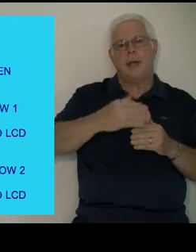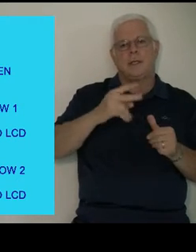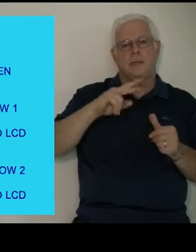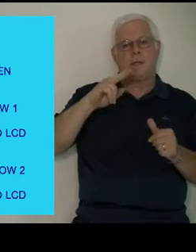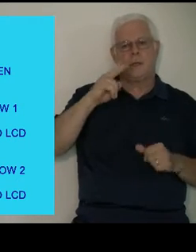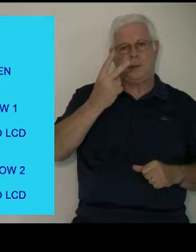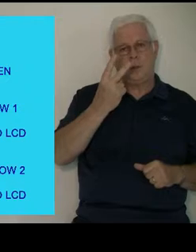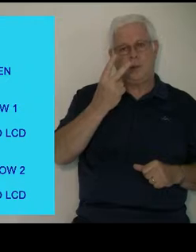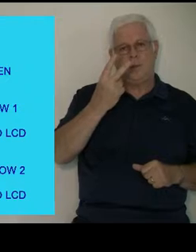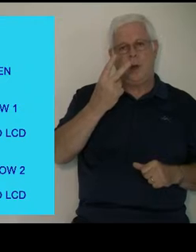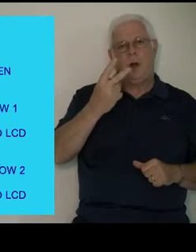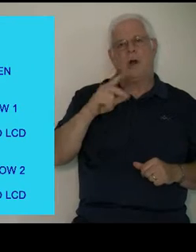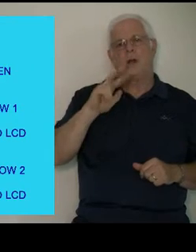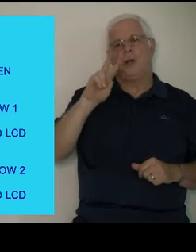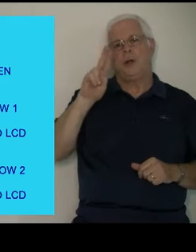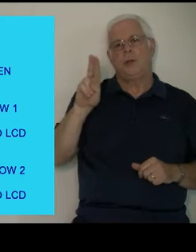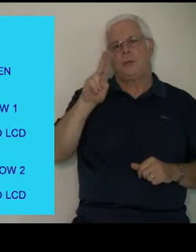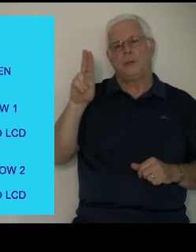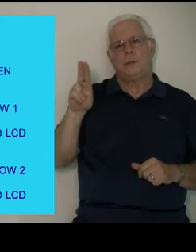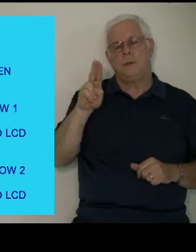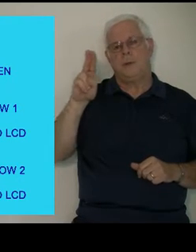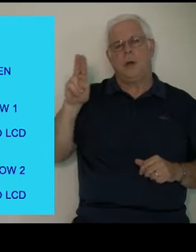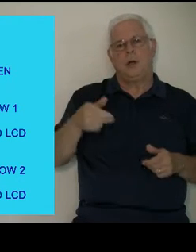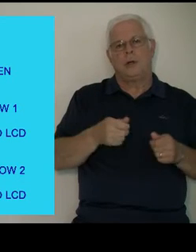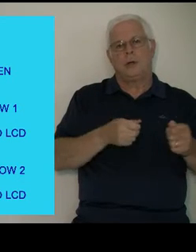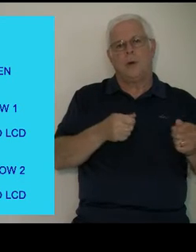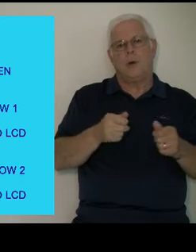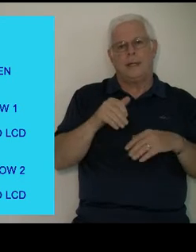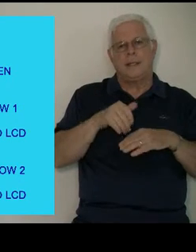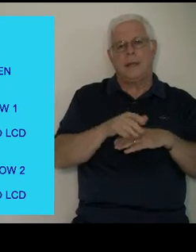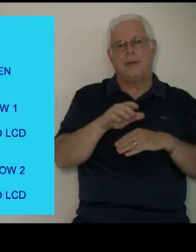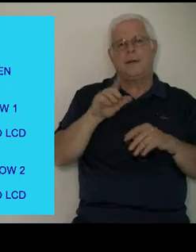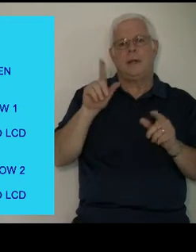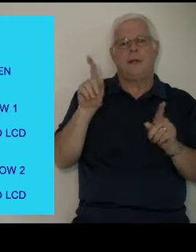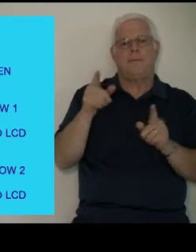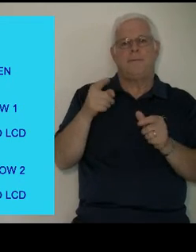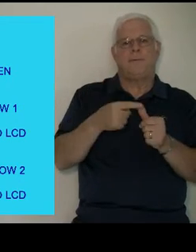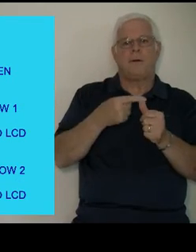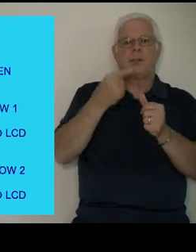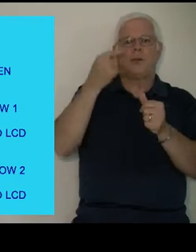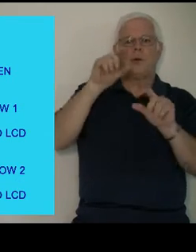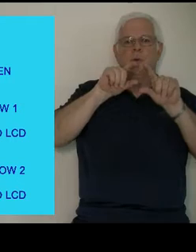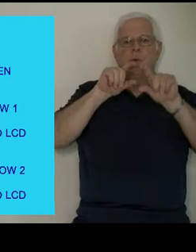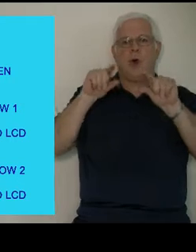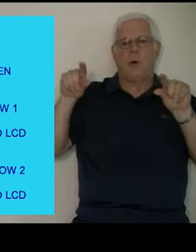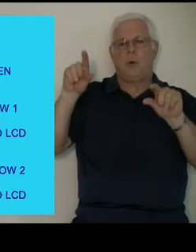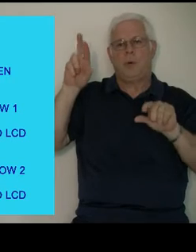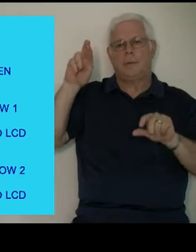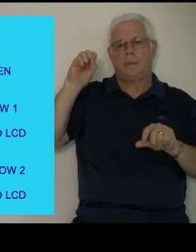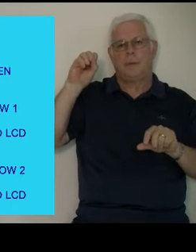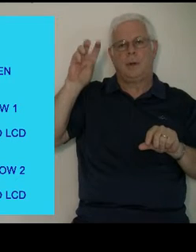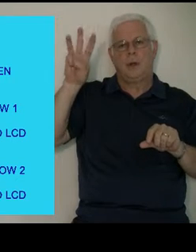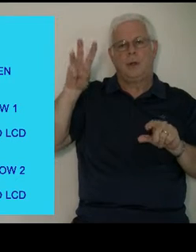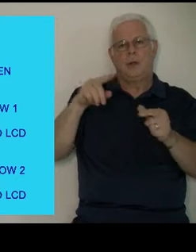next 2 are used to control and send the first row